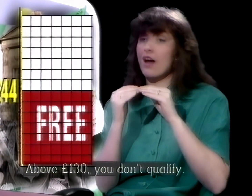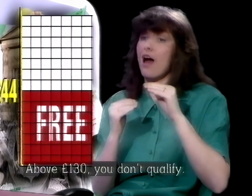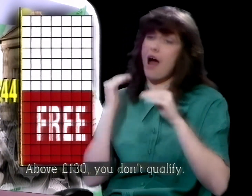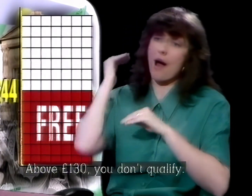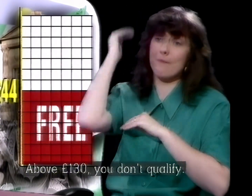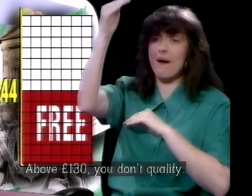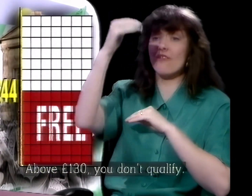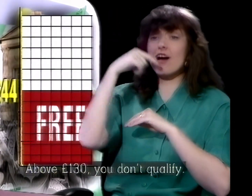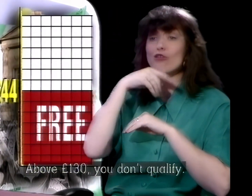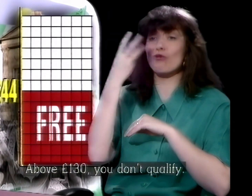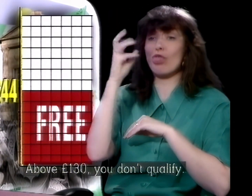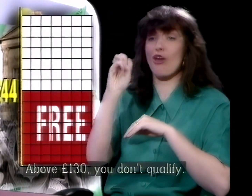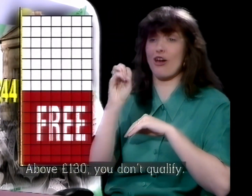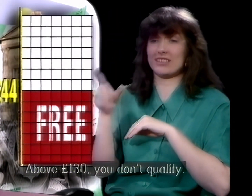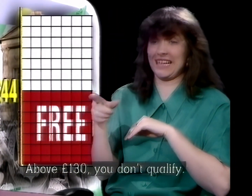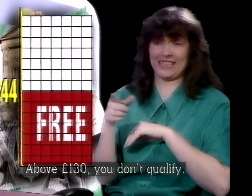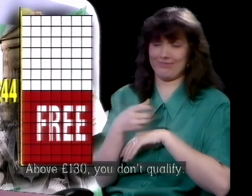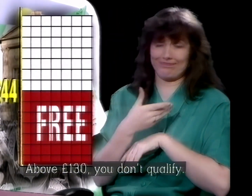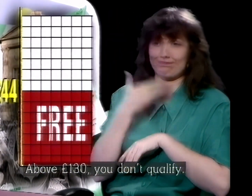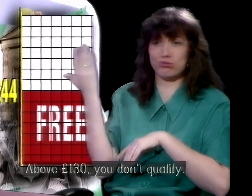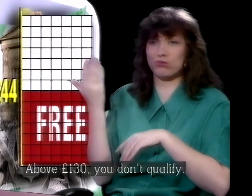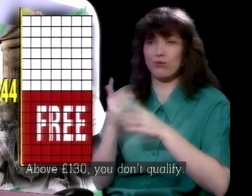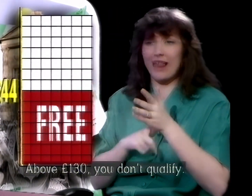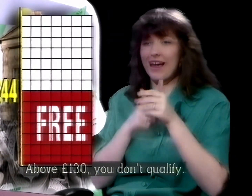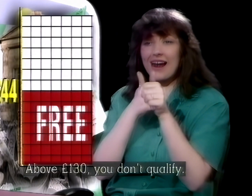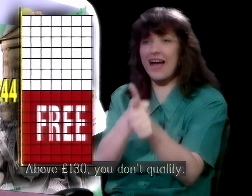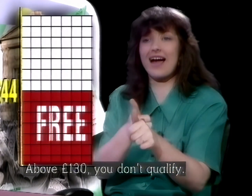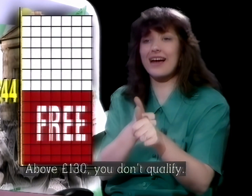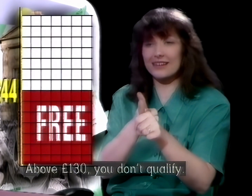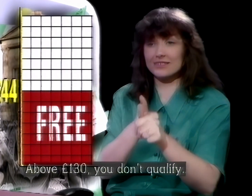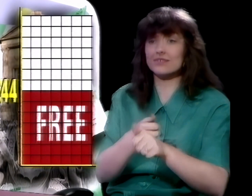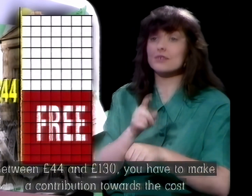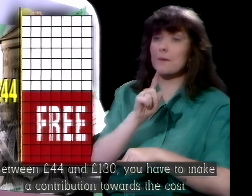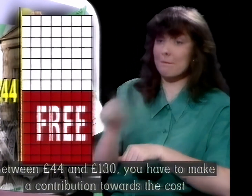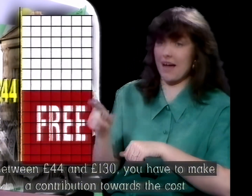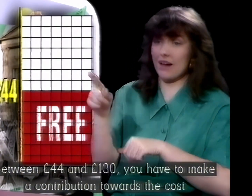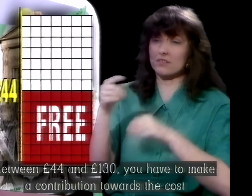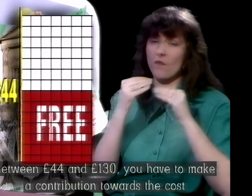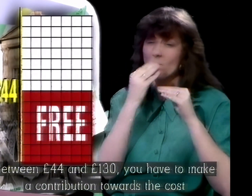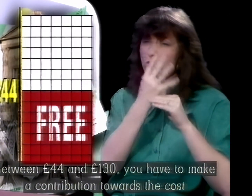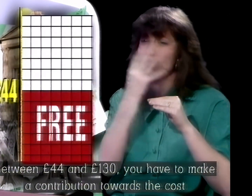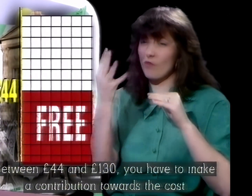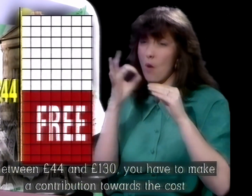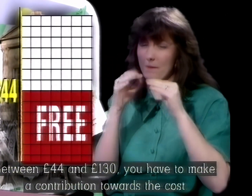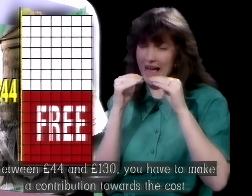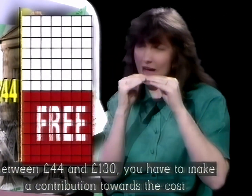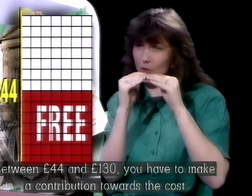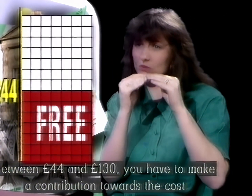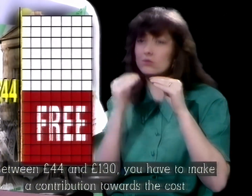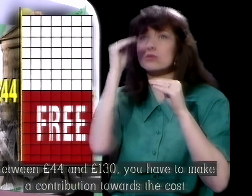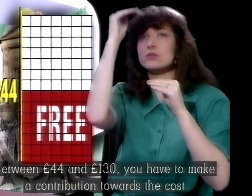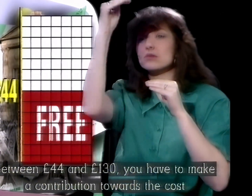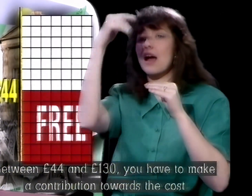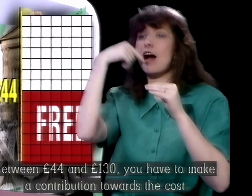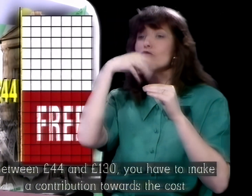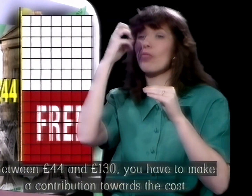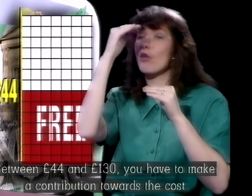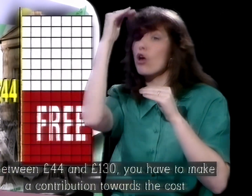week. Above £130 you don't qualify, but between £44